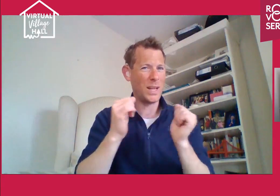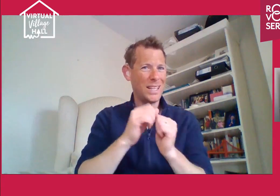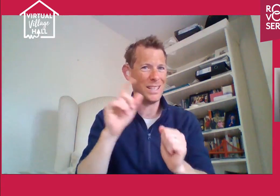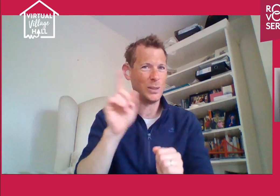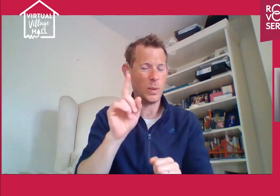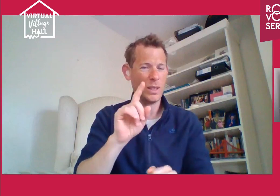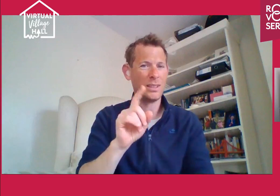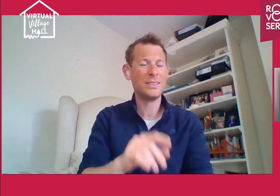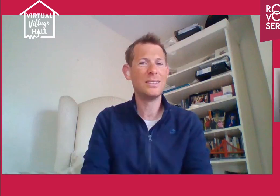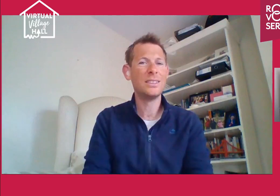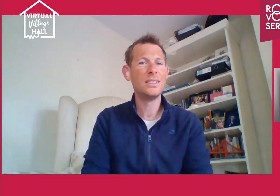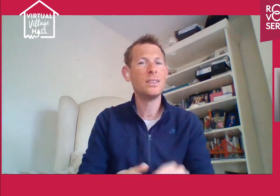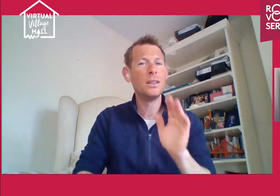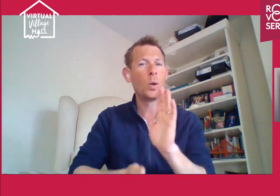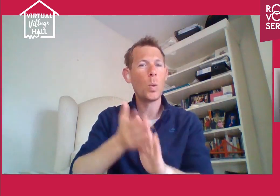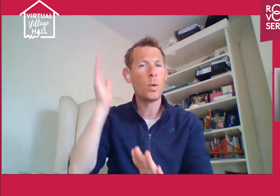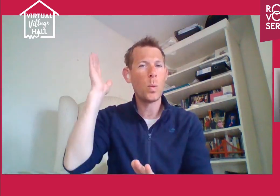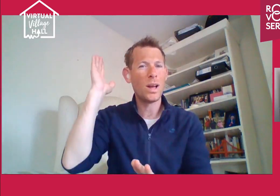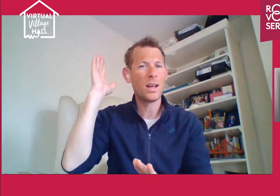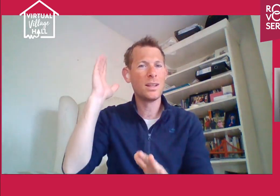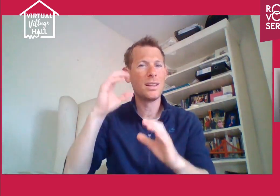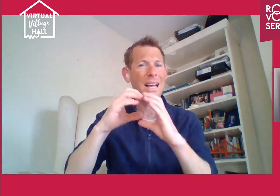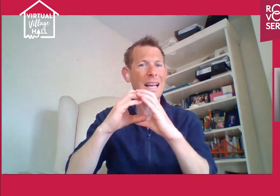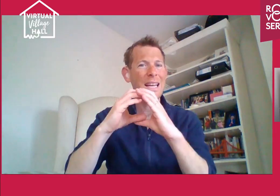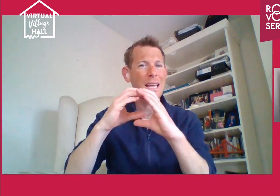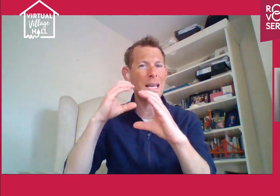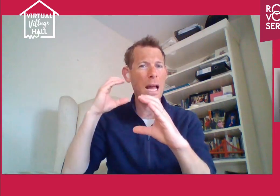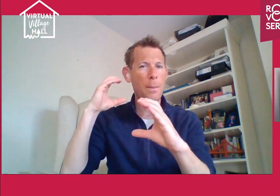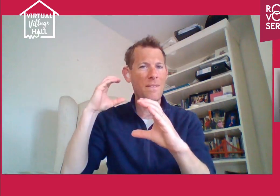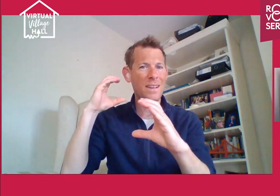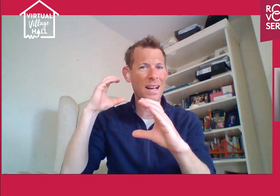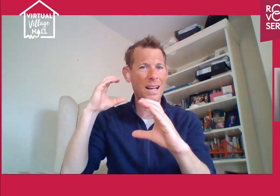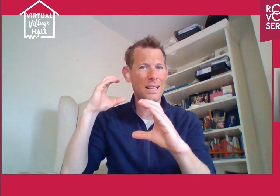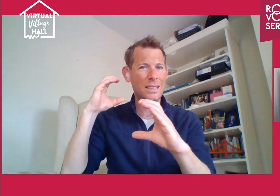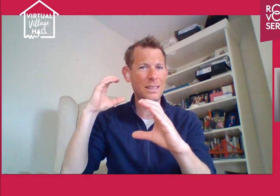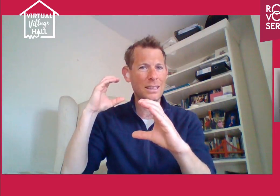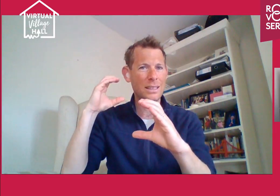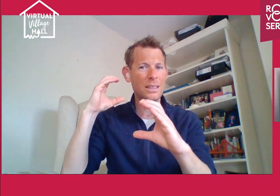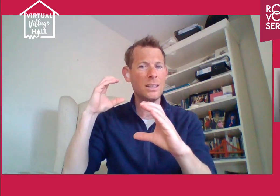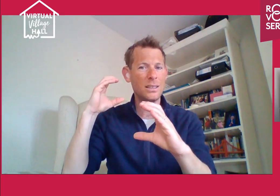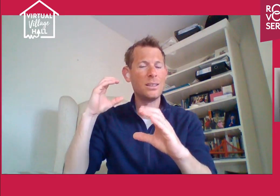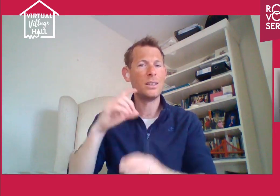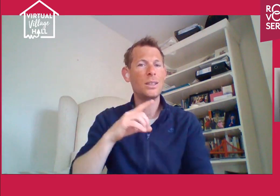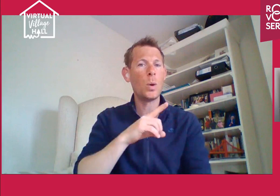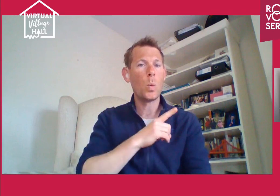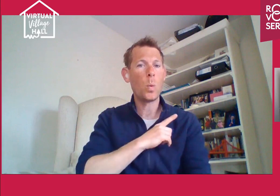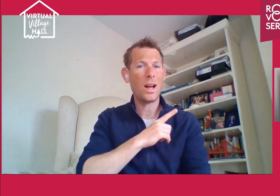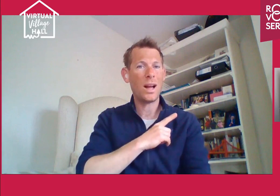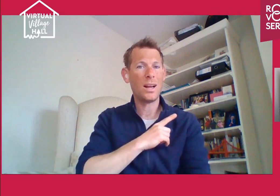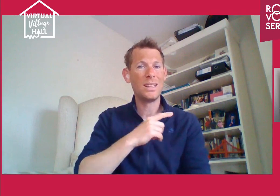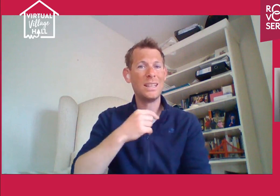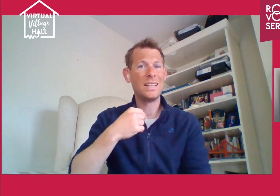So my plans for the weekend are what? We're going off on a camper van